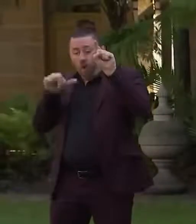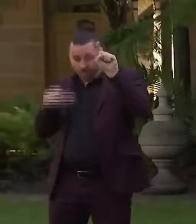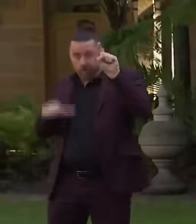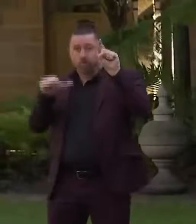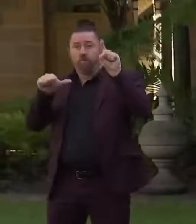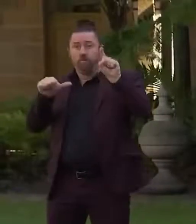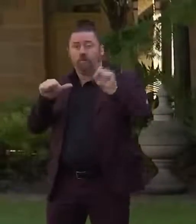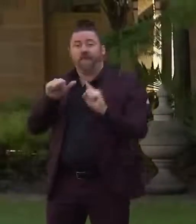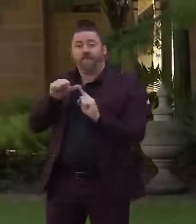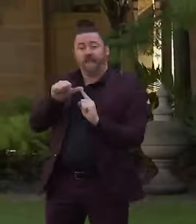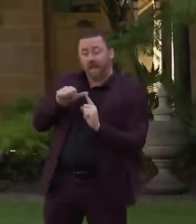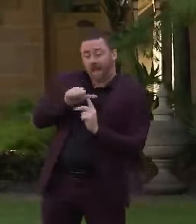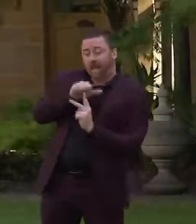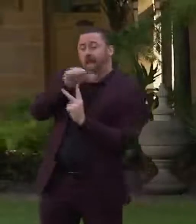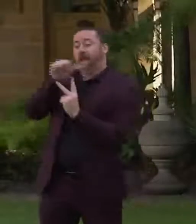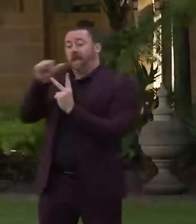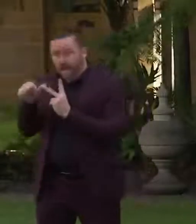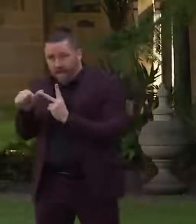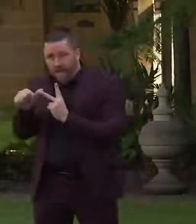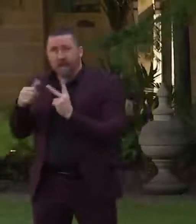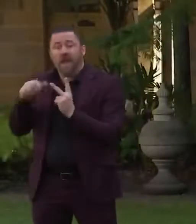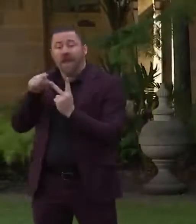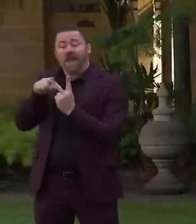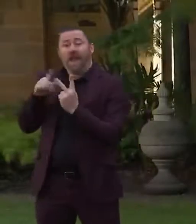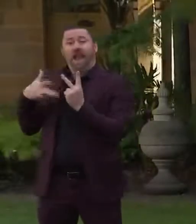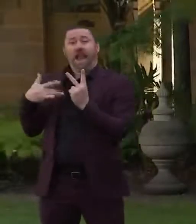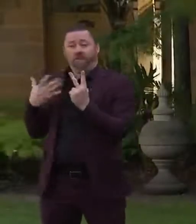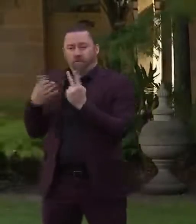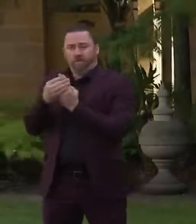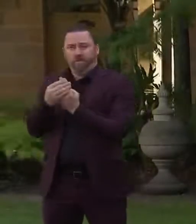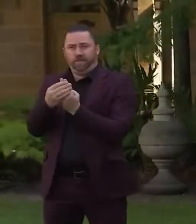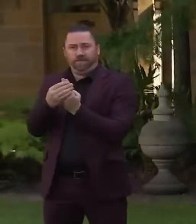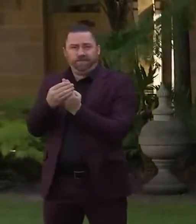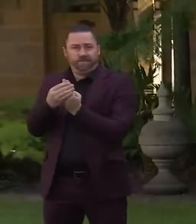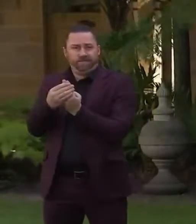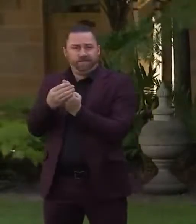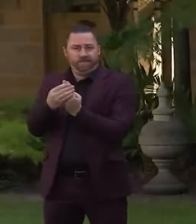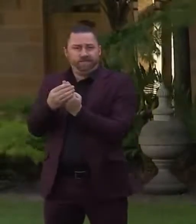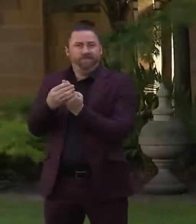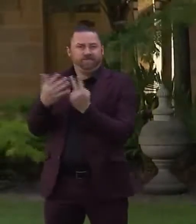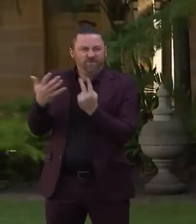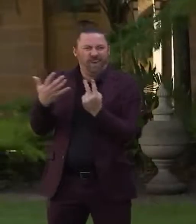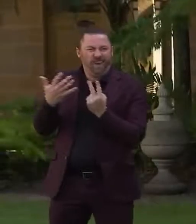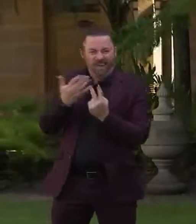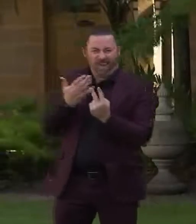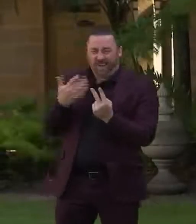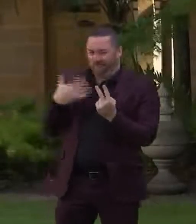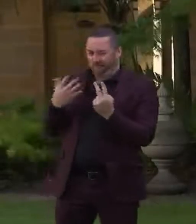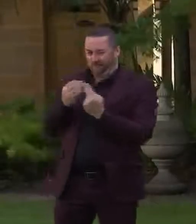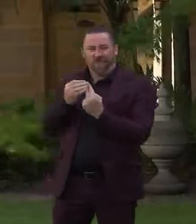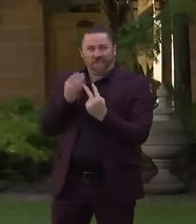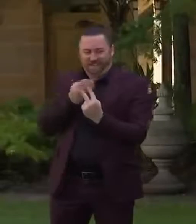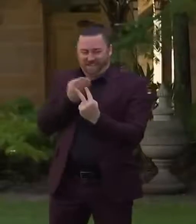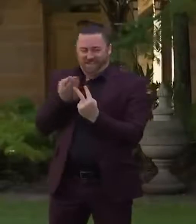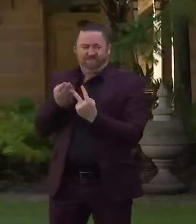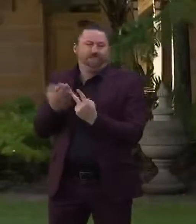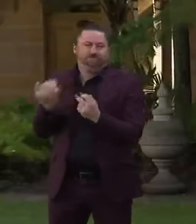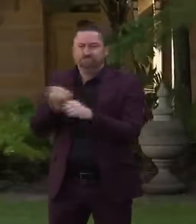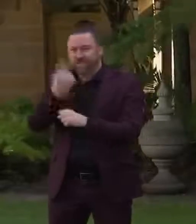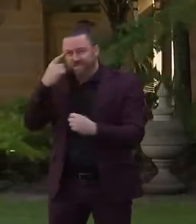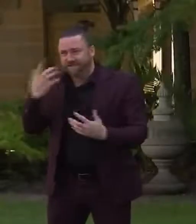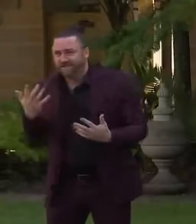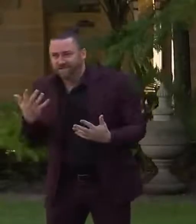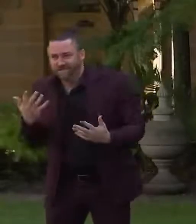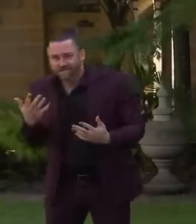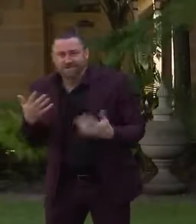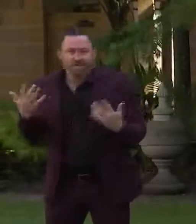Then the second case lives in the same household as that nurse. So it's household transmission, and we know that